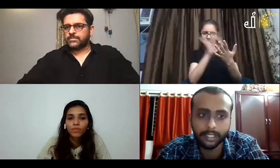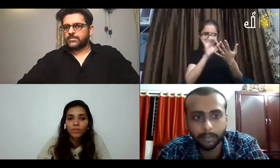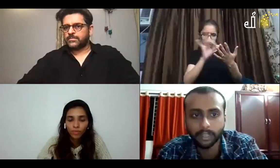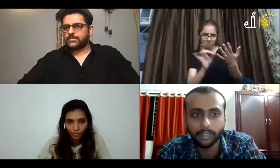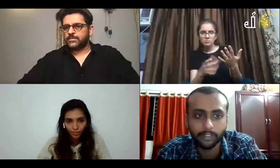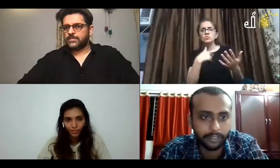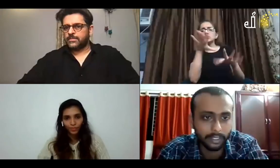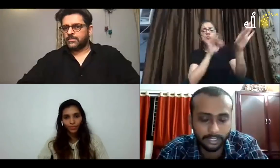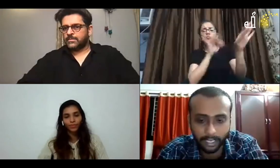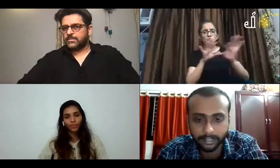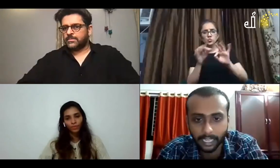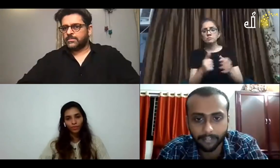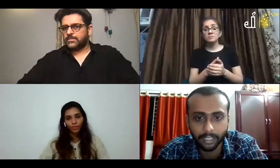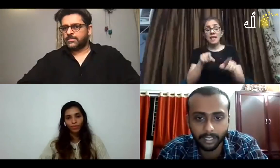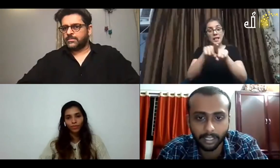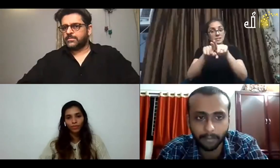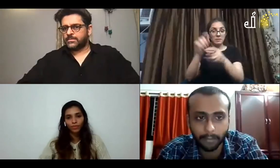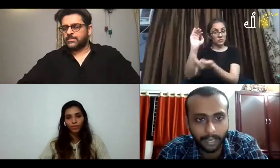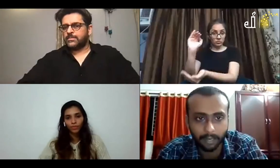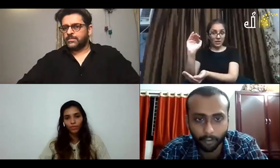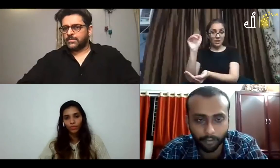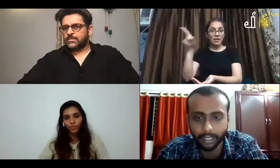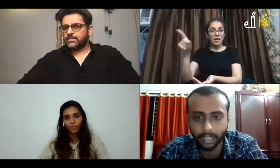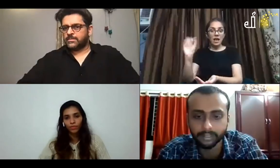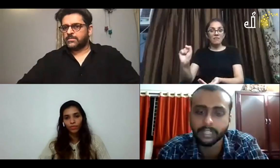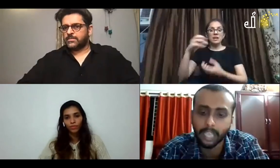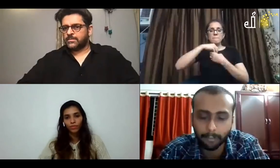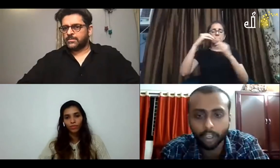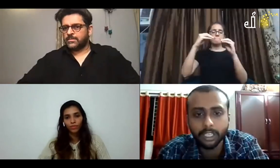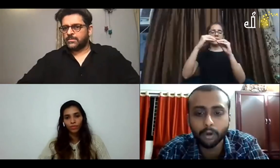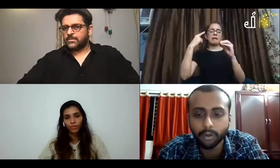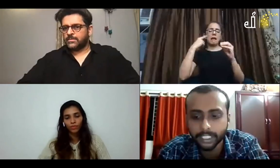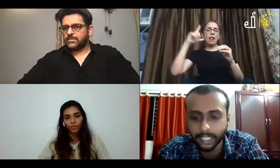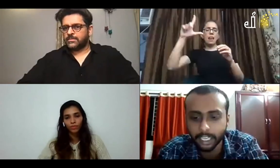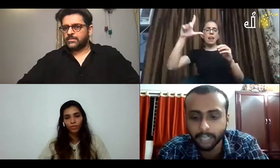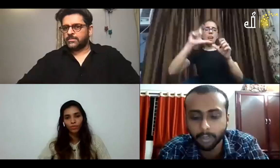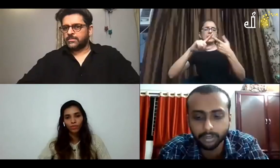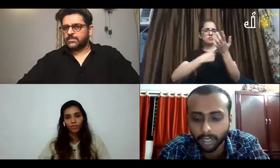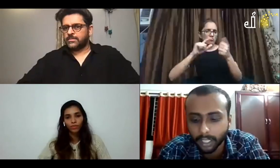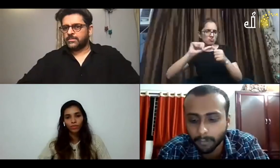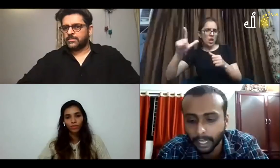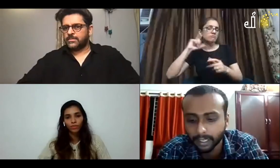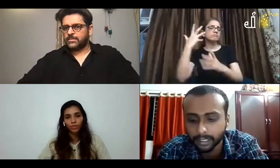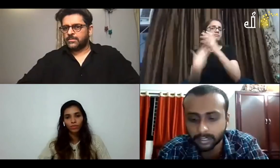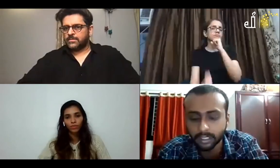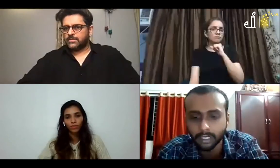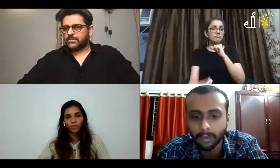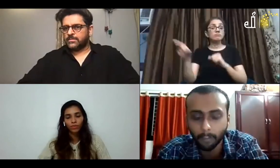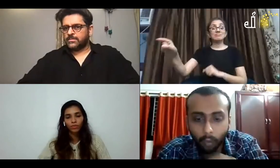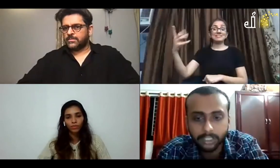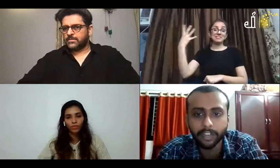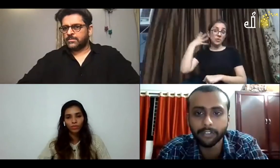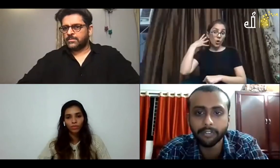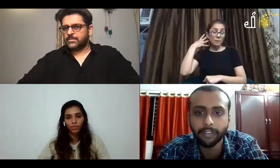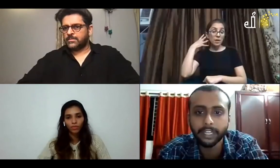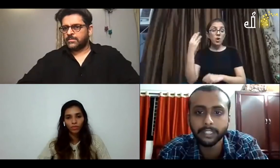For example, if the child is having a bilateral profound hearing loss, I'm talking about only child because cochlear implant is